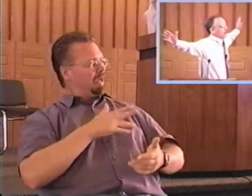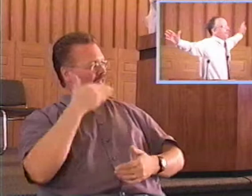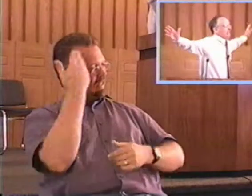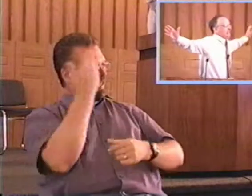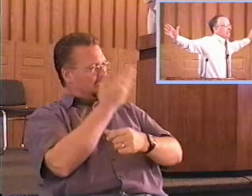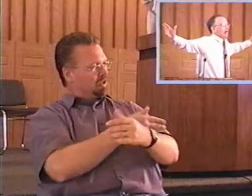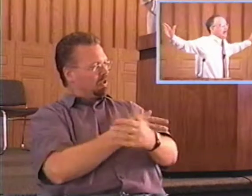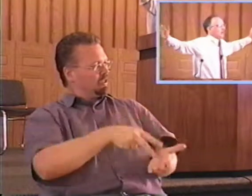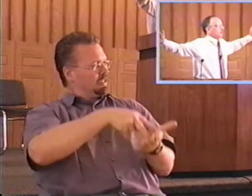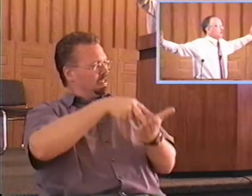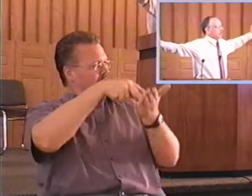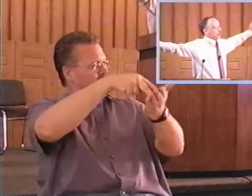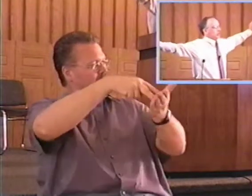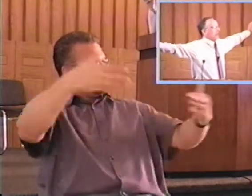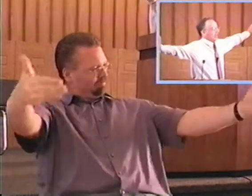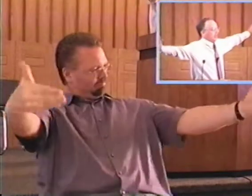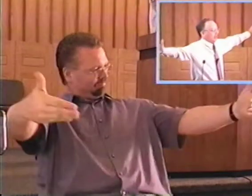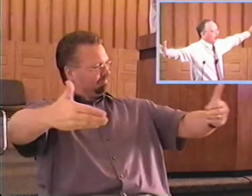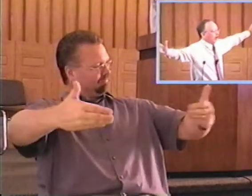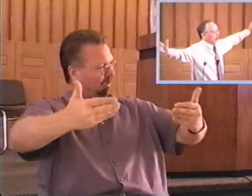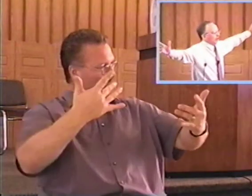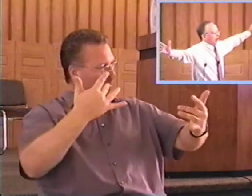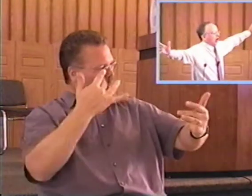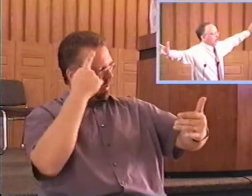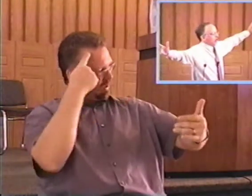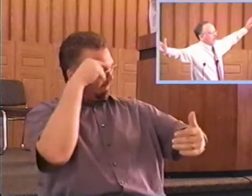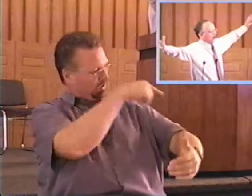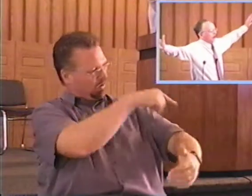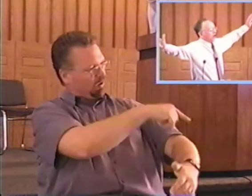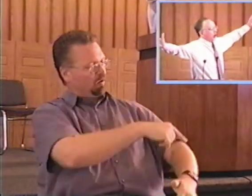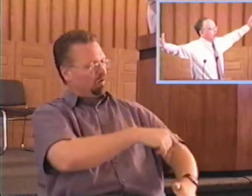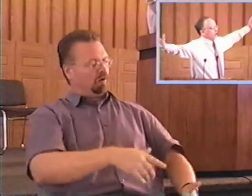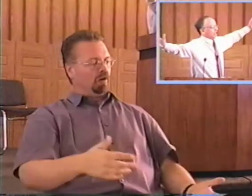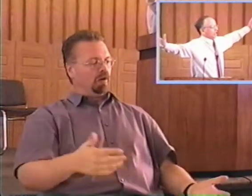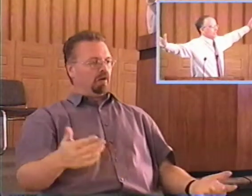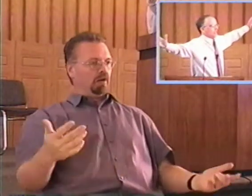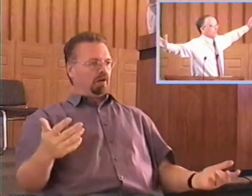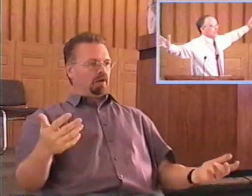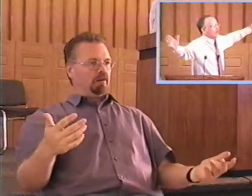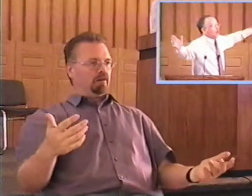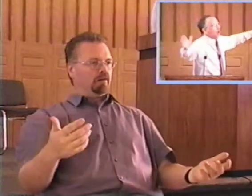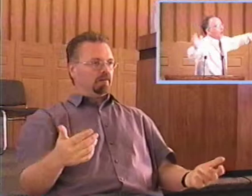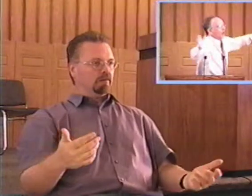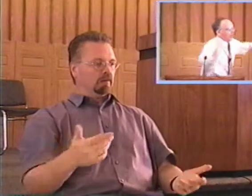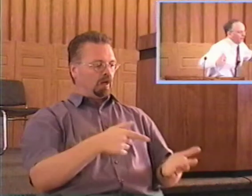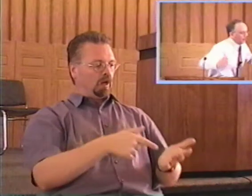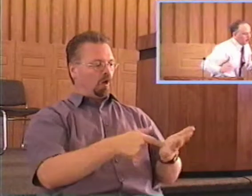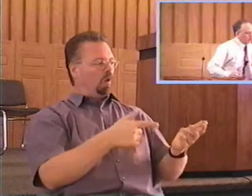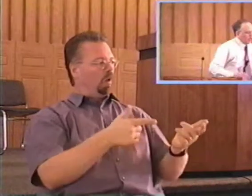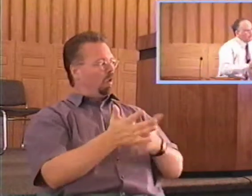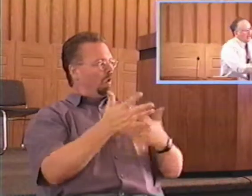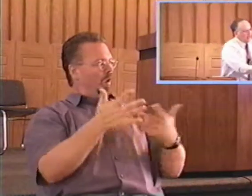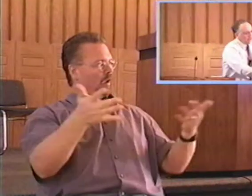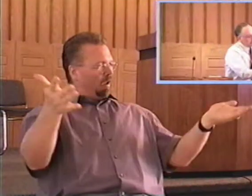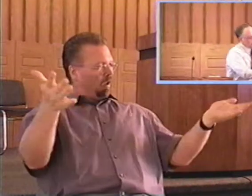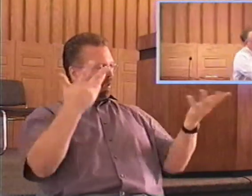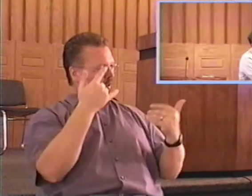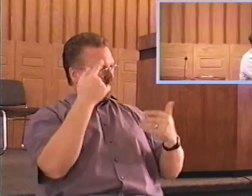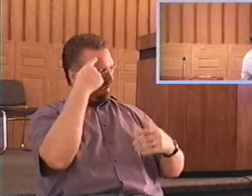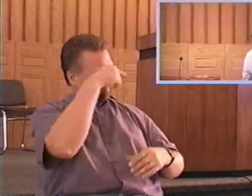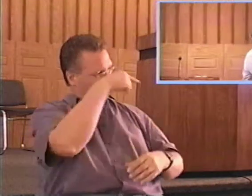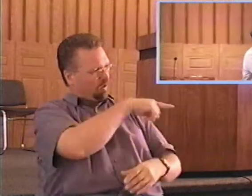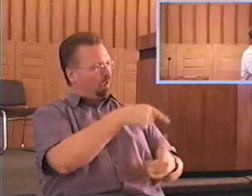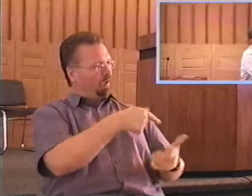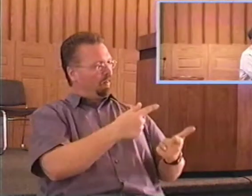My crucified son, I'll let him just stand here with arms out, holes in his hands, waiting for you to come. And then